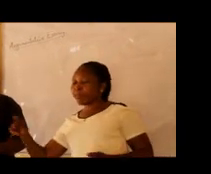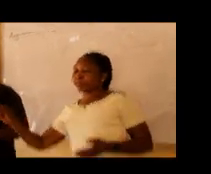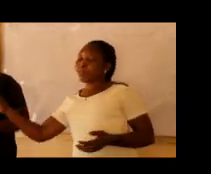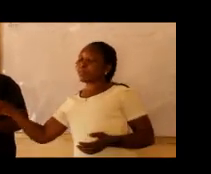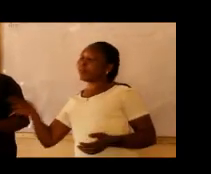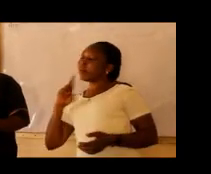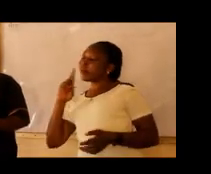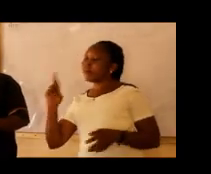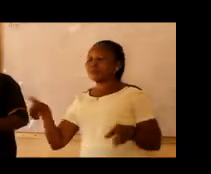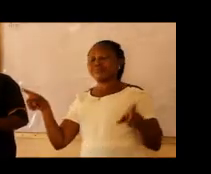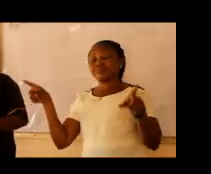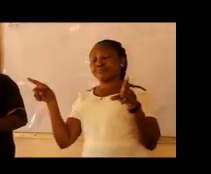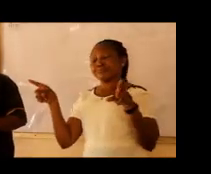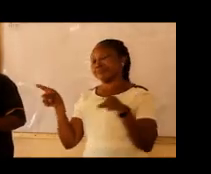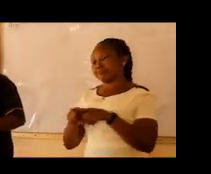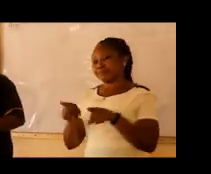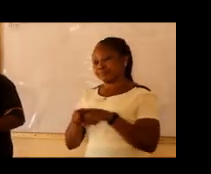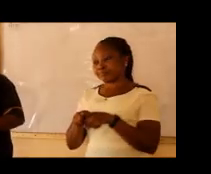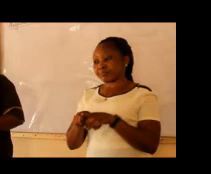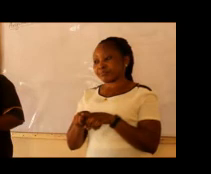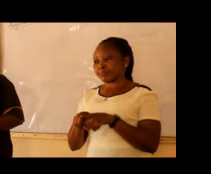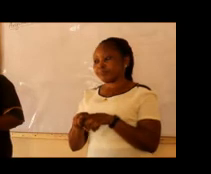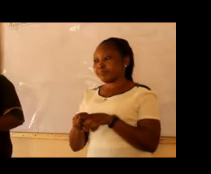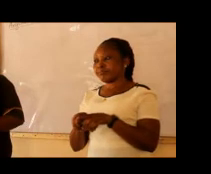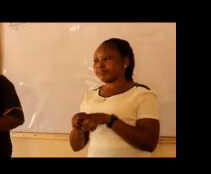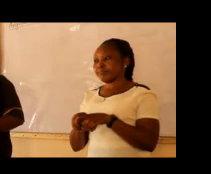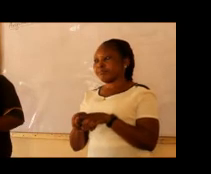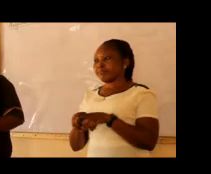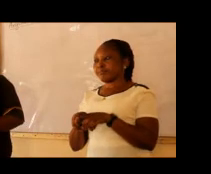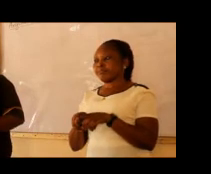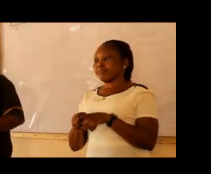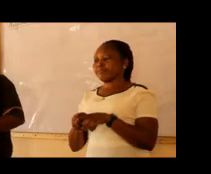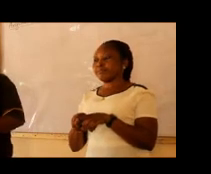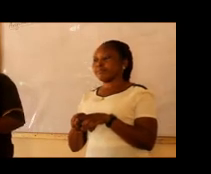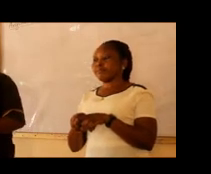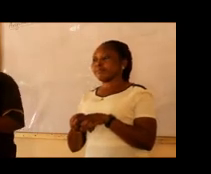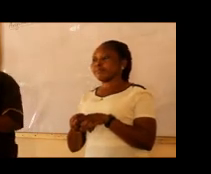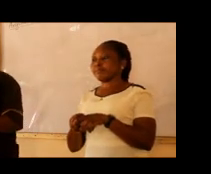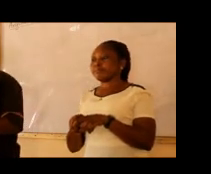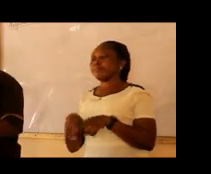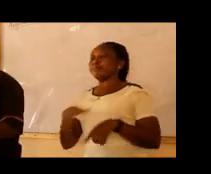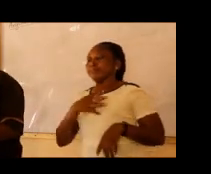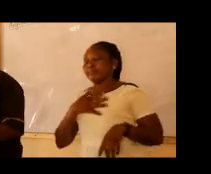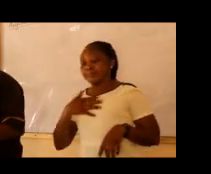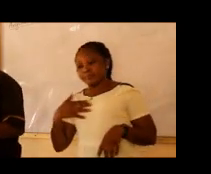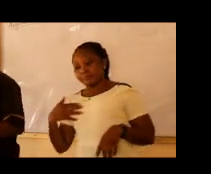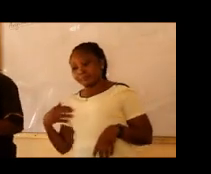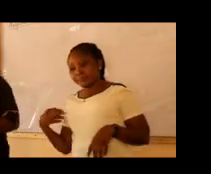same. They are virtually the same. And